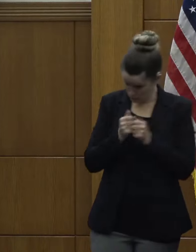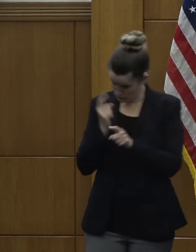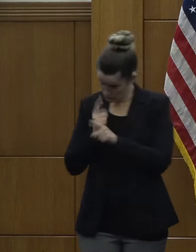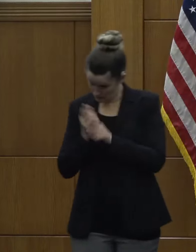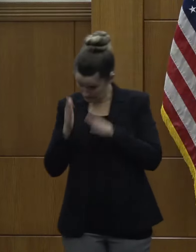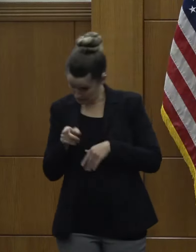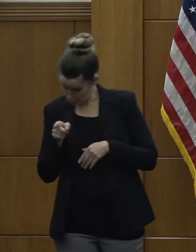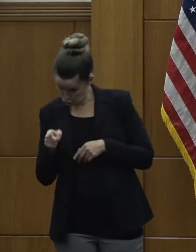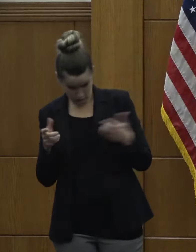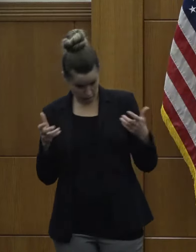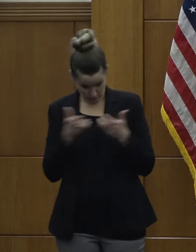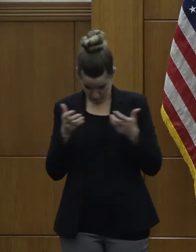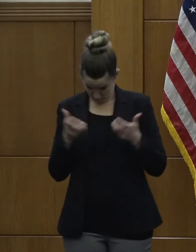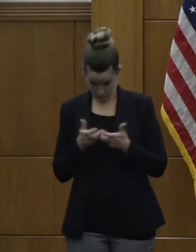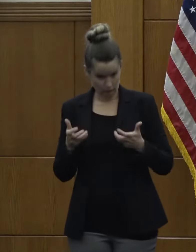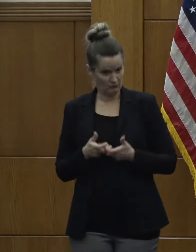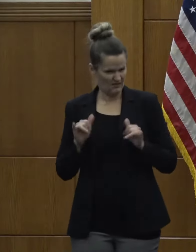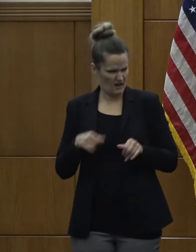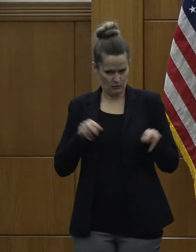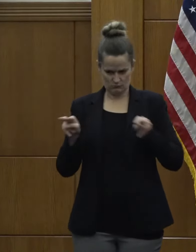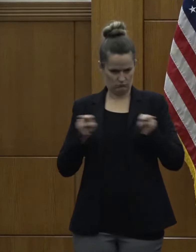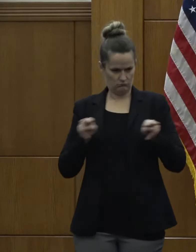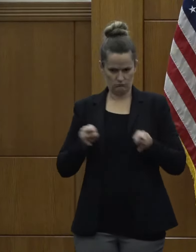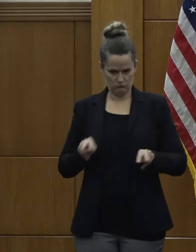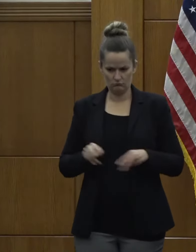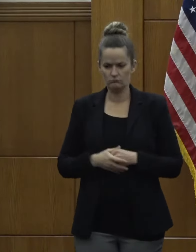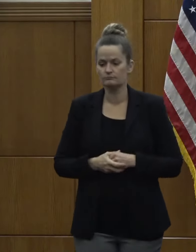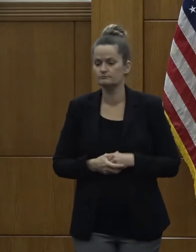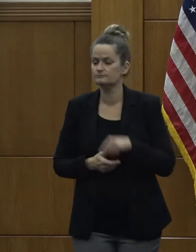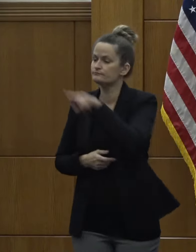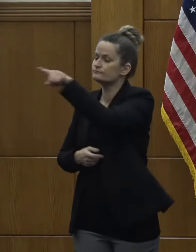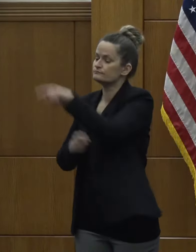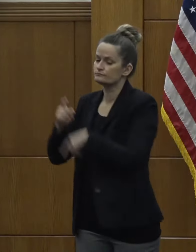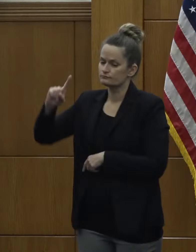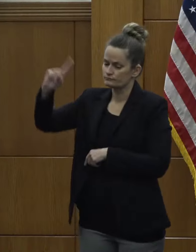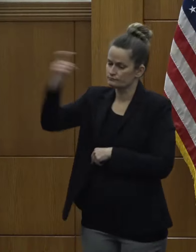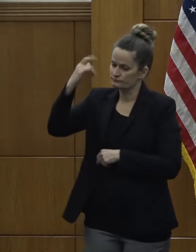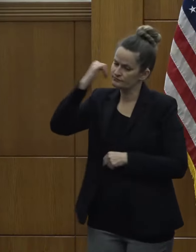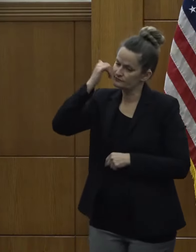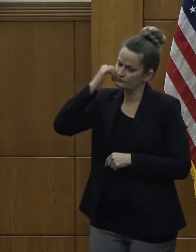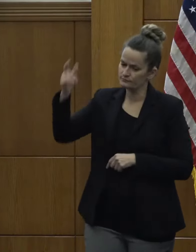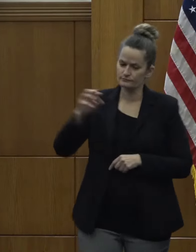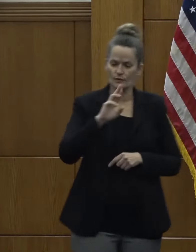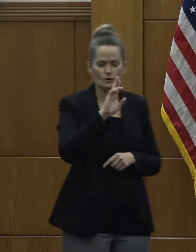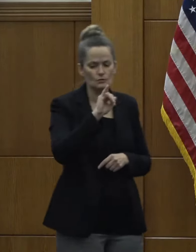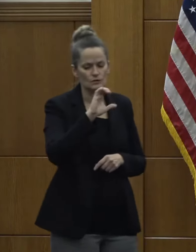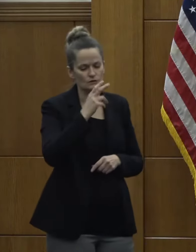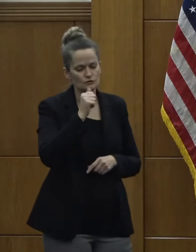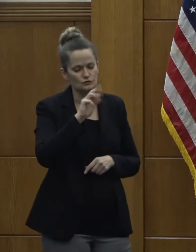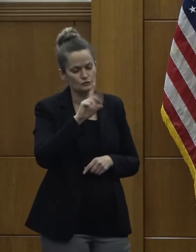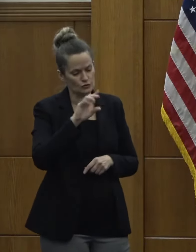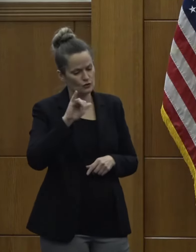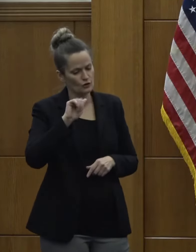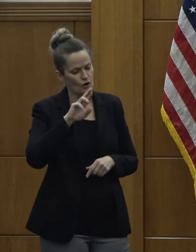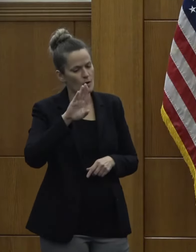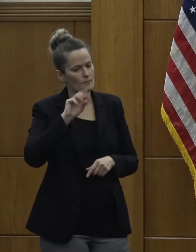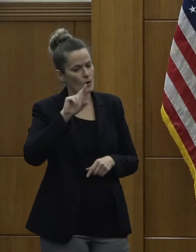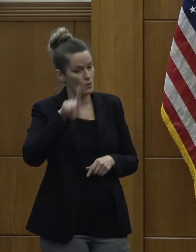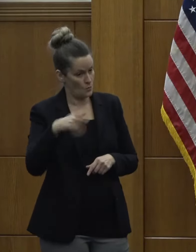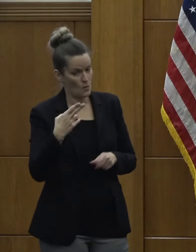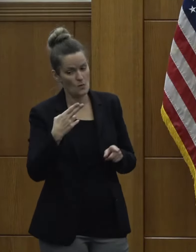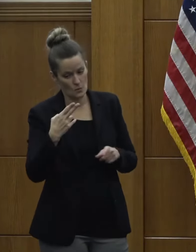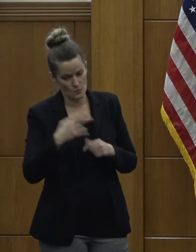Rick Yarborough, do you have a question for us? Yeah, real quick, thank you. The FBI has reported several states around the country had bomb